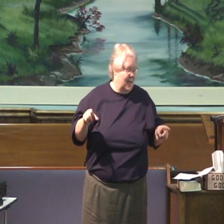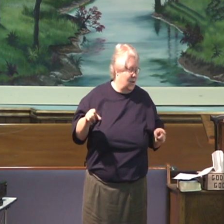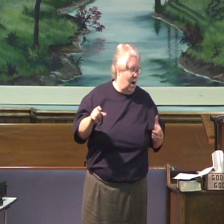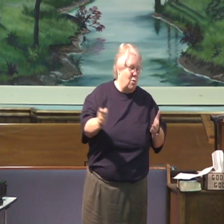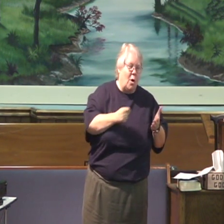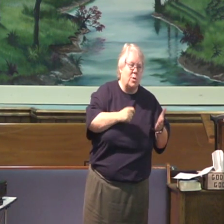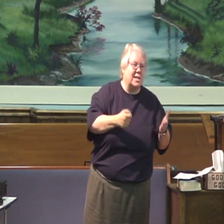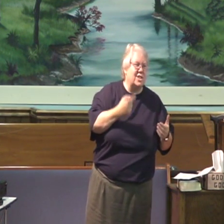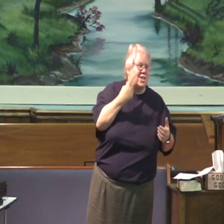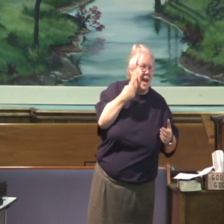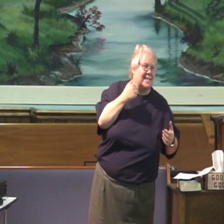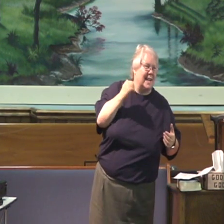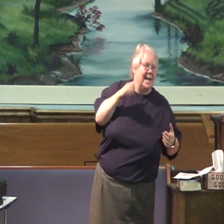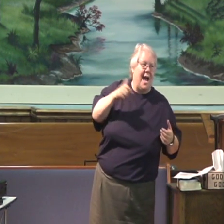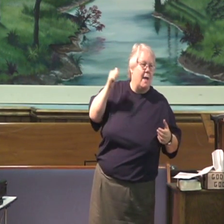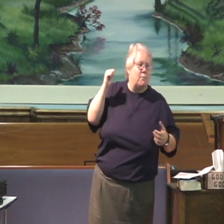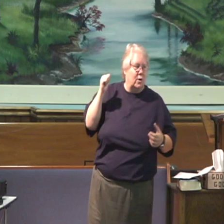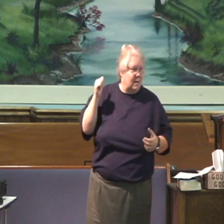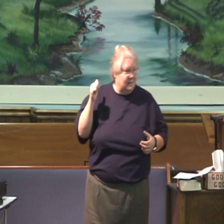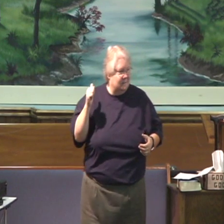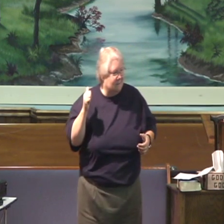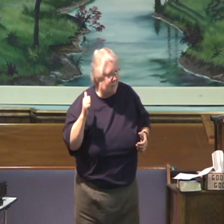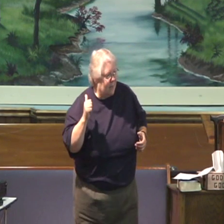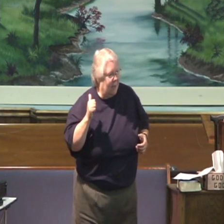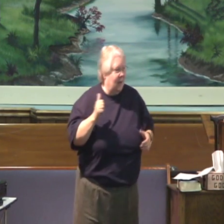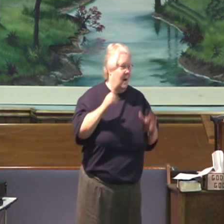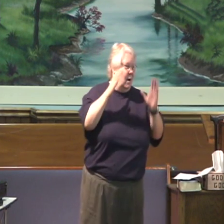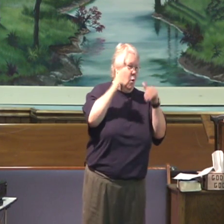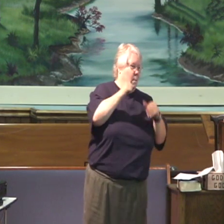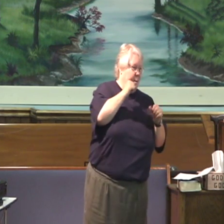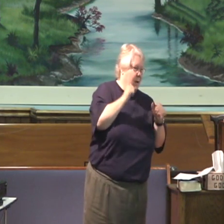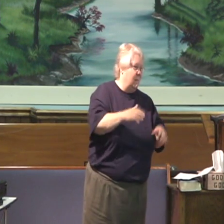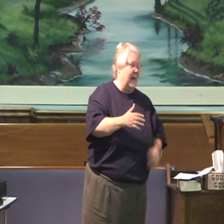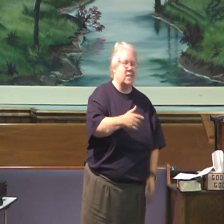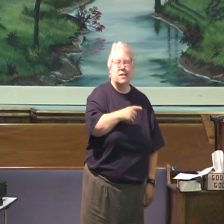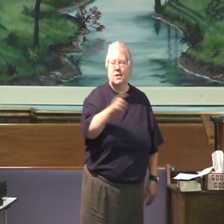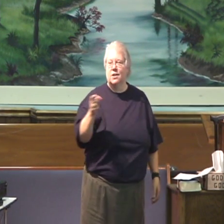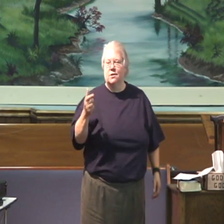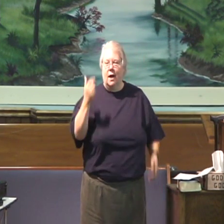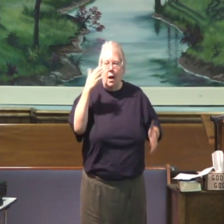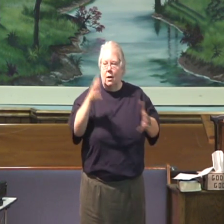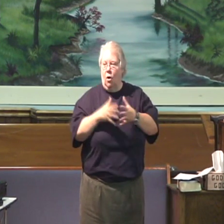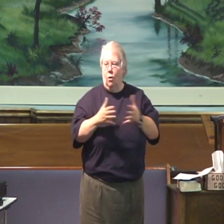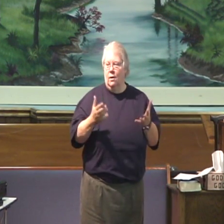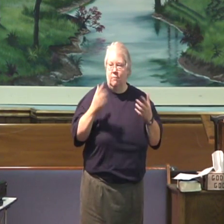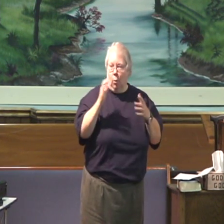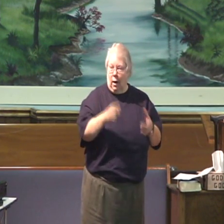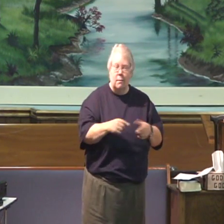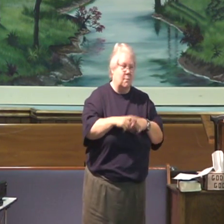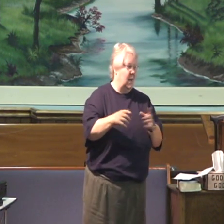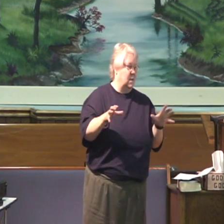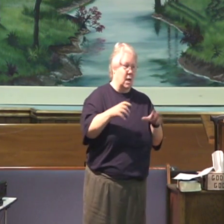there. Amen. So I wrote this just an outro. I hope it'd be a blessing to you. I don't know if it will, but it does